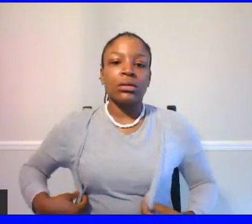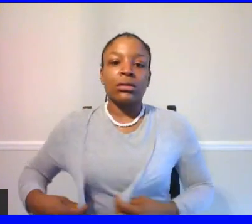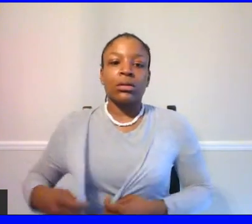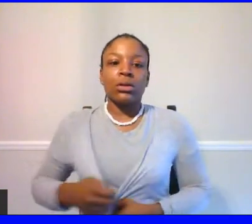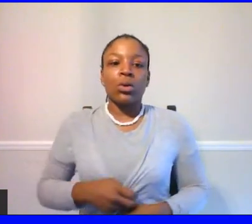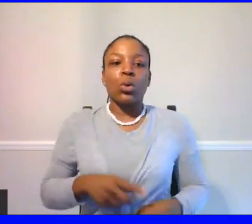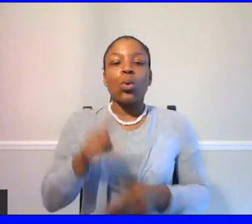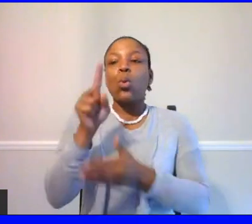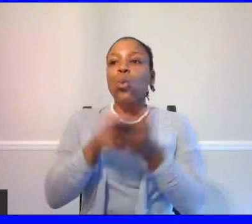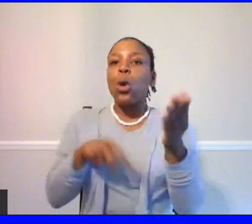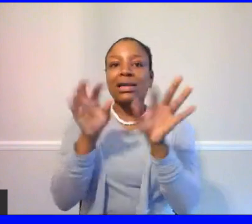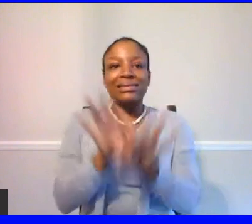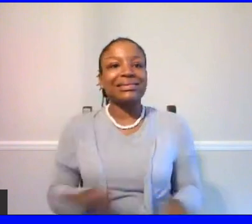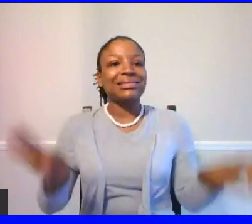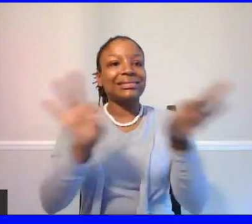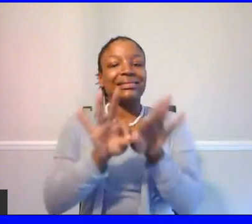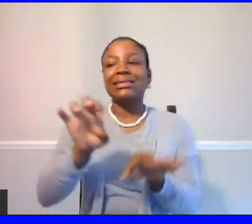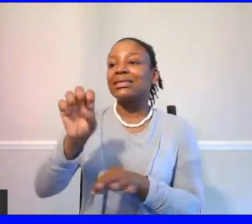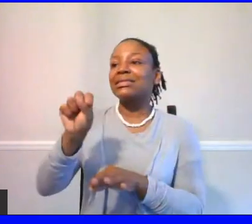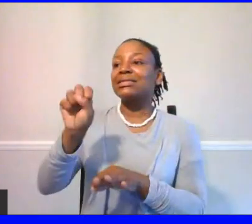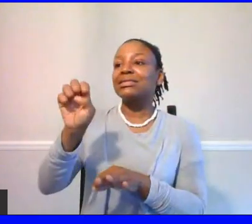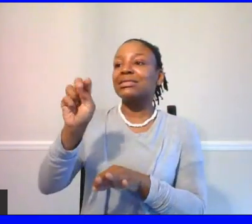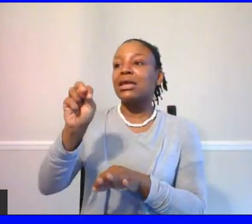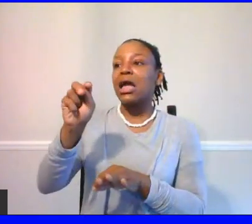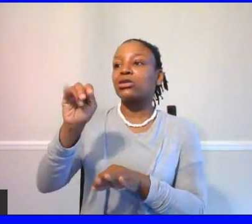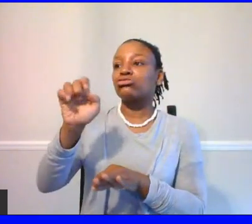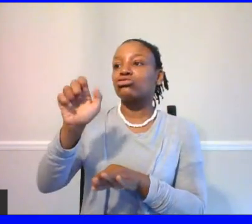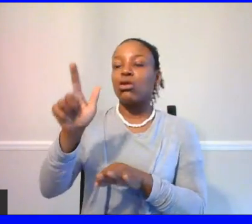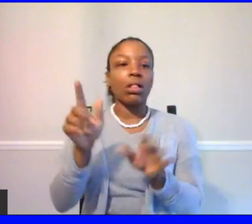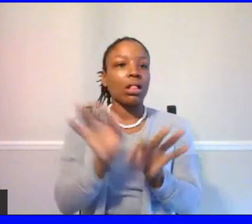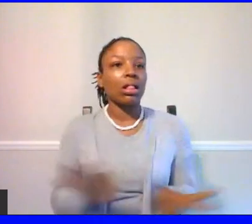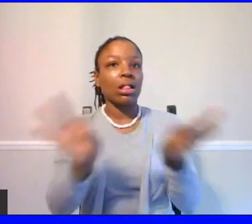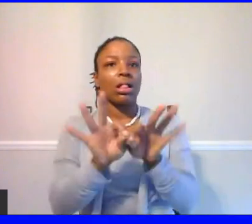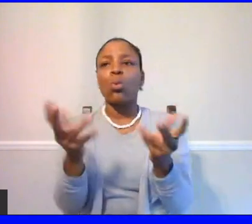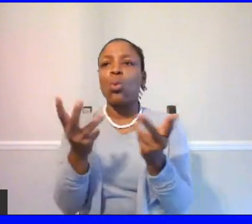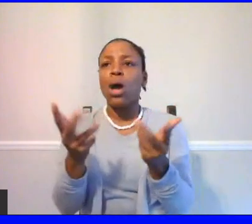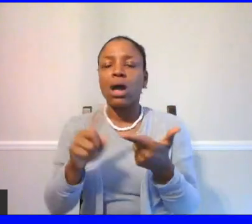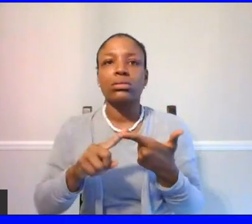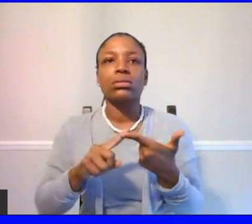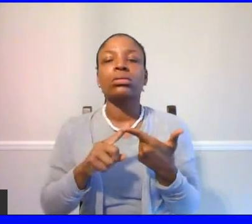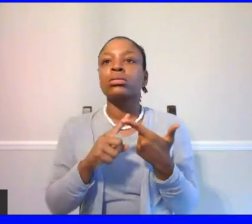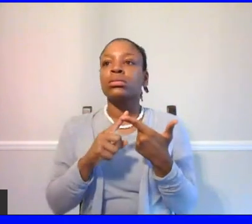what is essential seems to have surfaced during this time period.